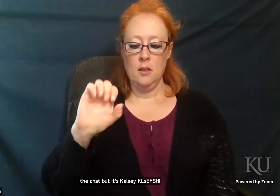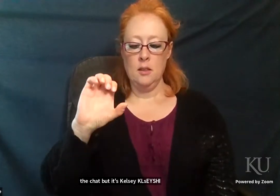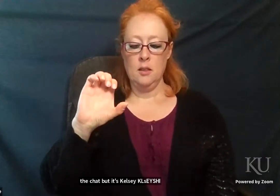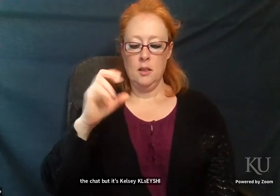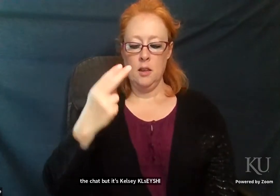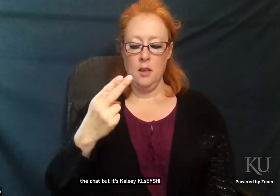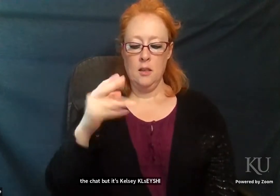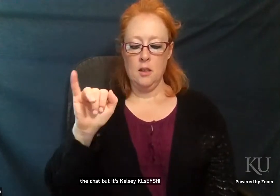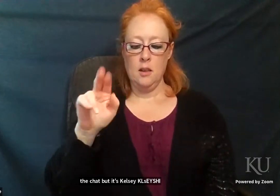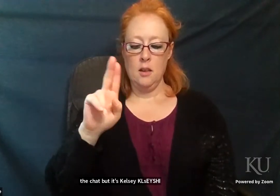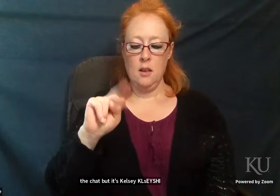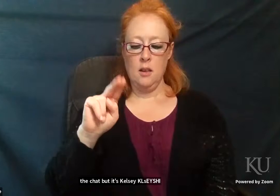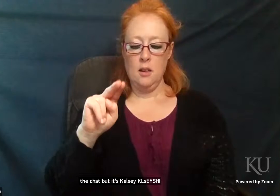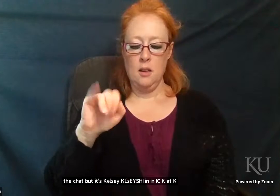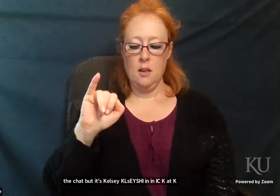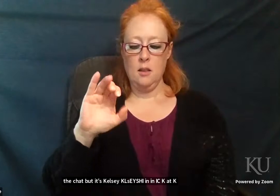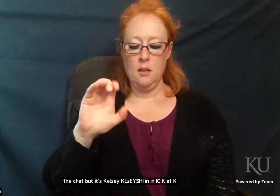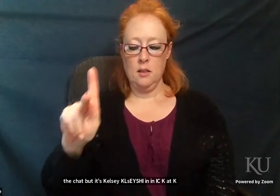SHINNICK at